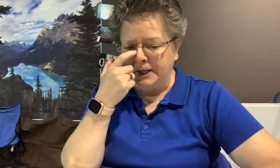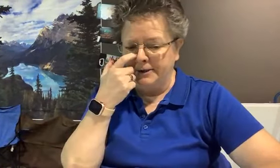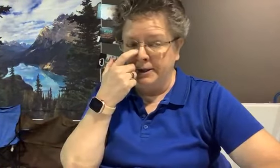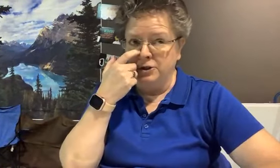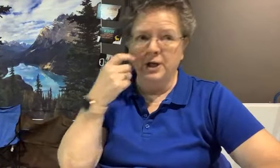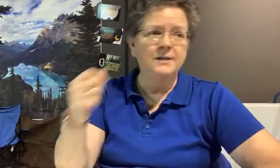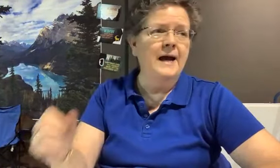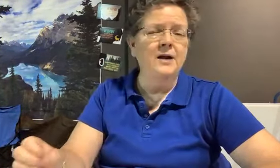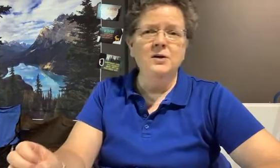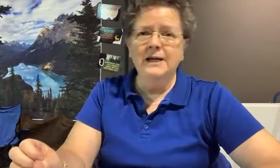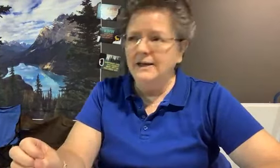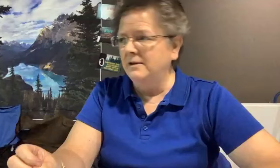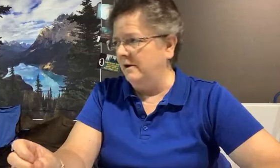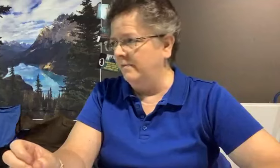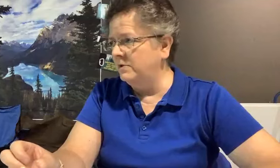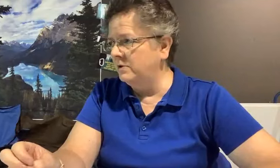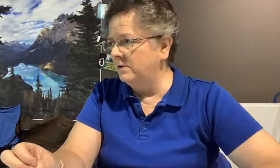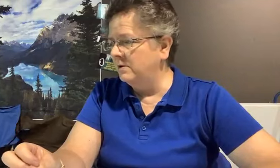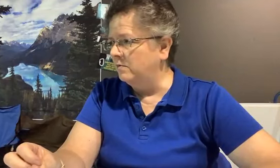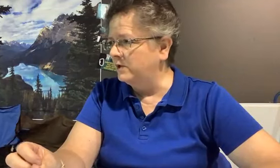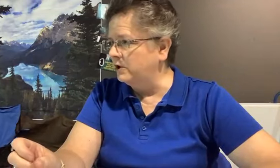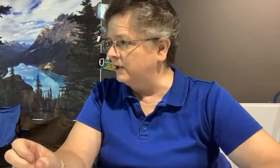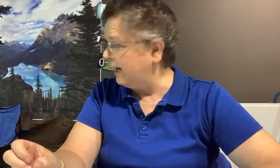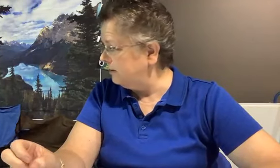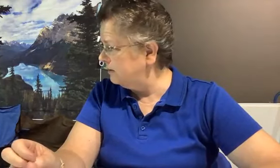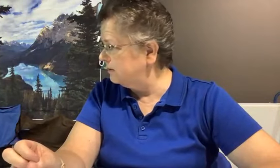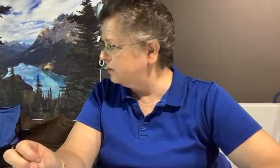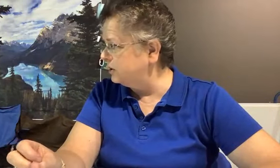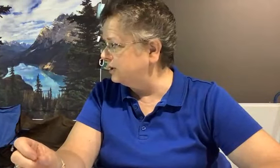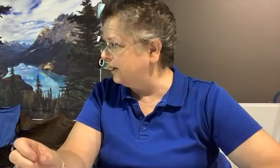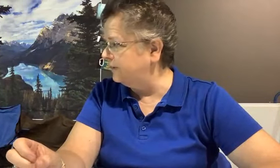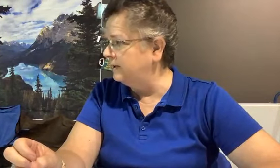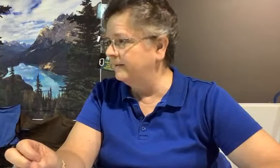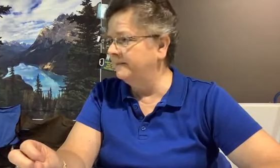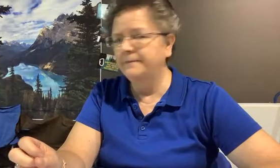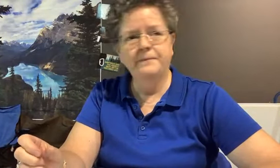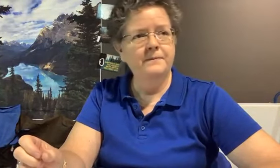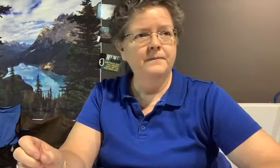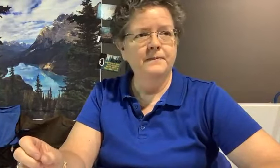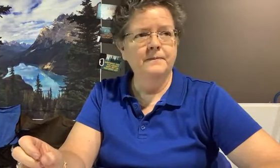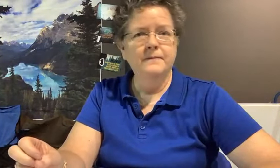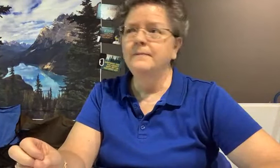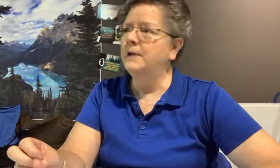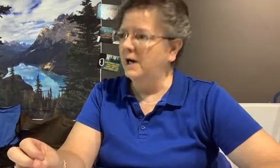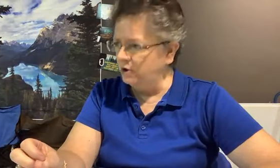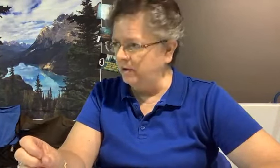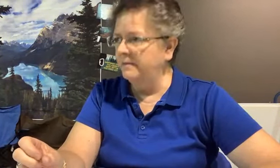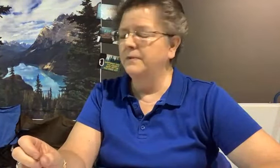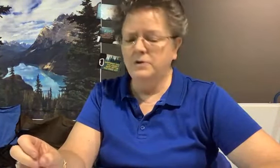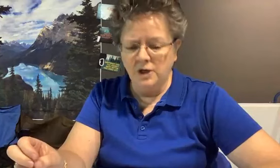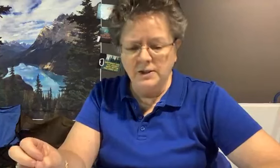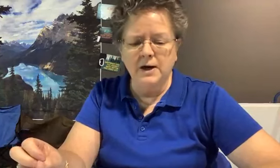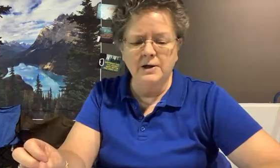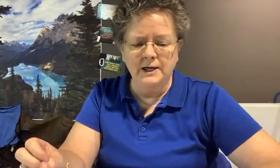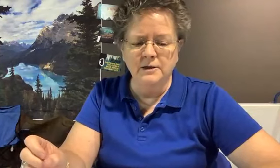that the Gentile kingdoms, what's Gentile? What's Gentile mean? Non-Jew. The Gentile